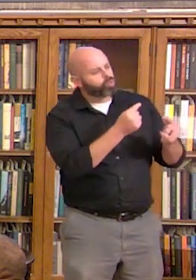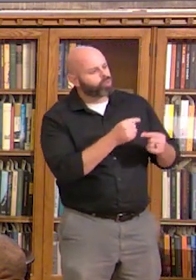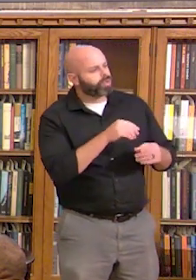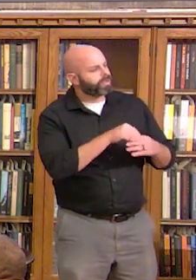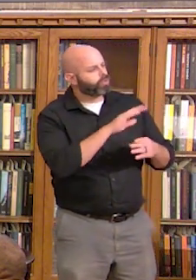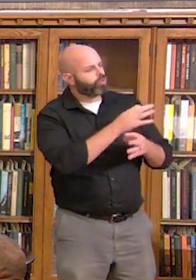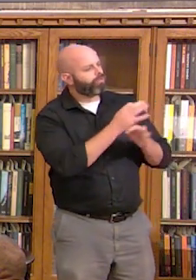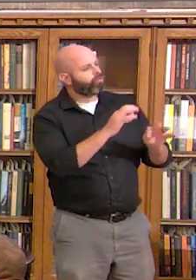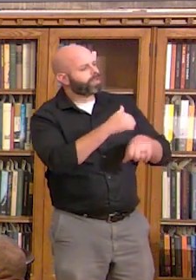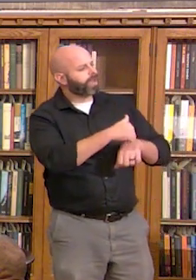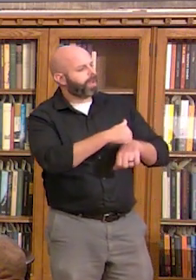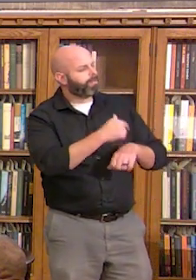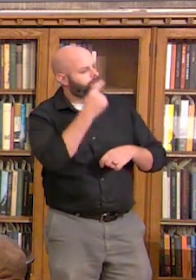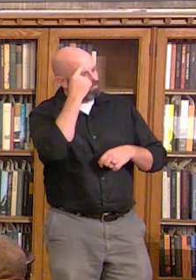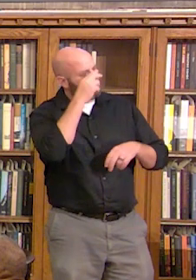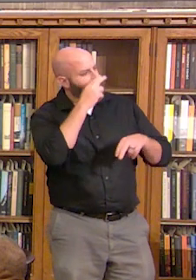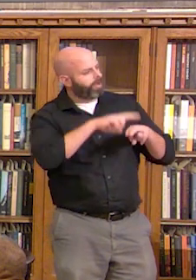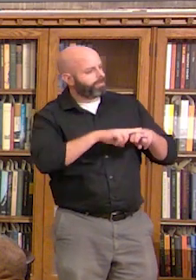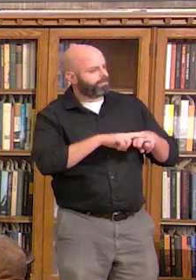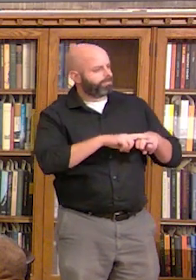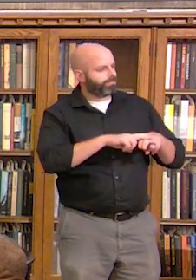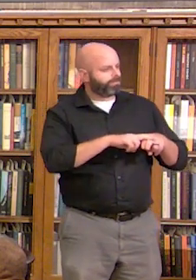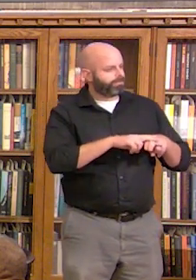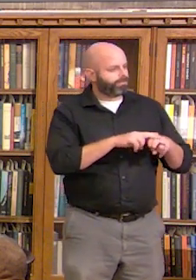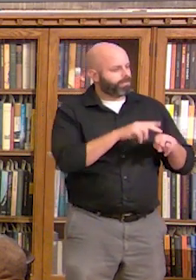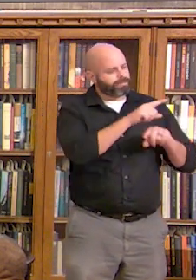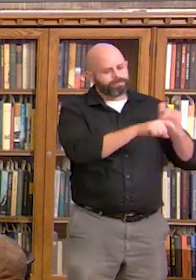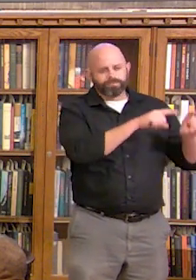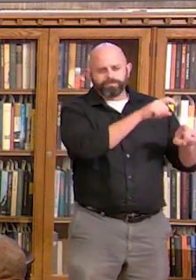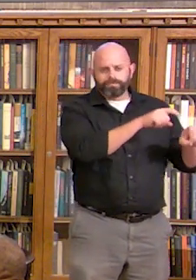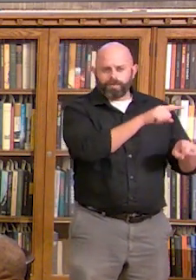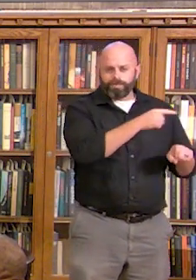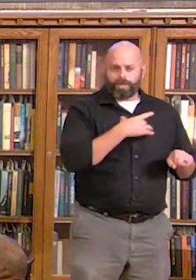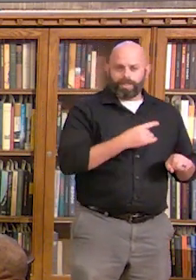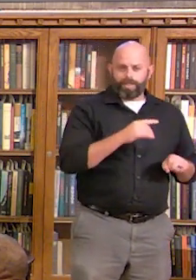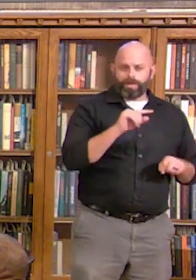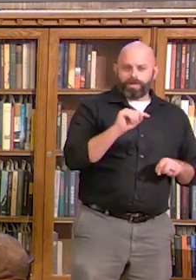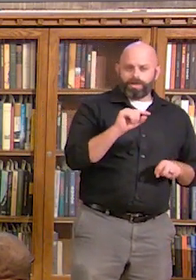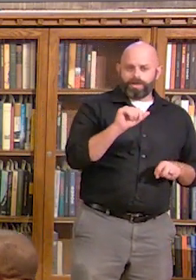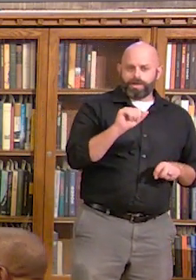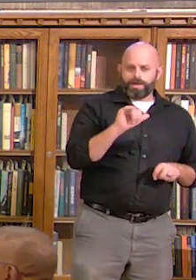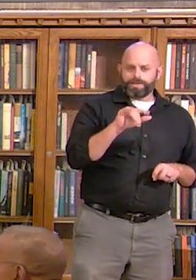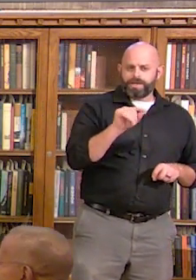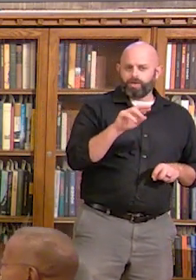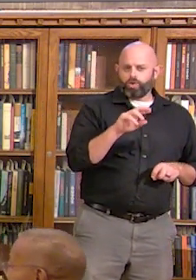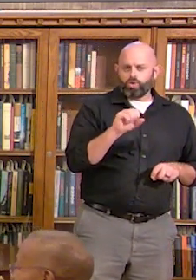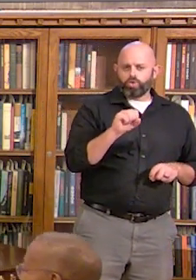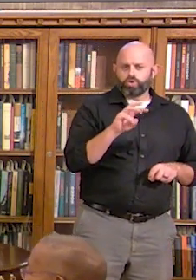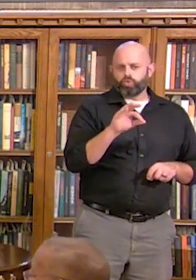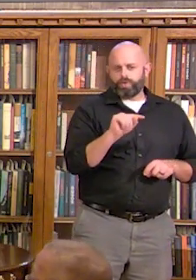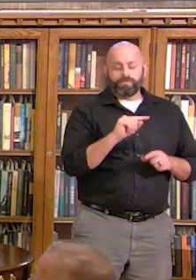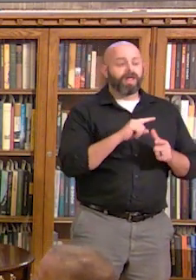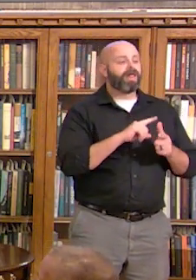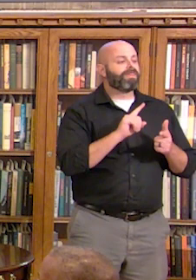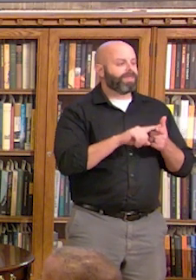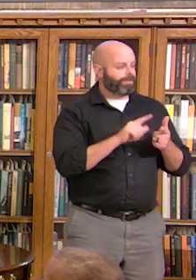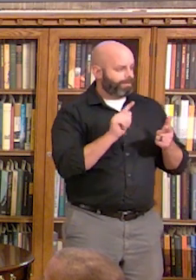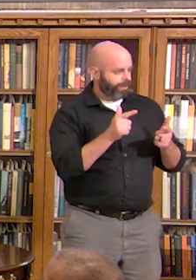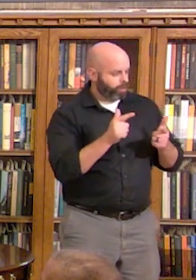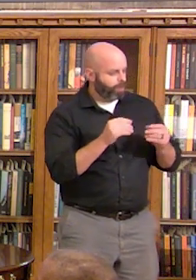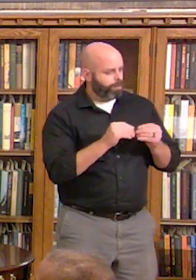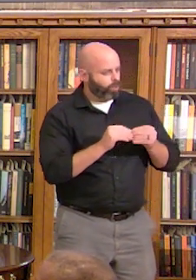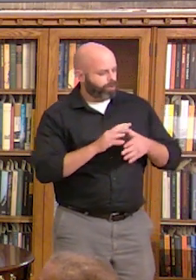free time you found out they all you know like Taylor Swift that sort of thing and then and then we then we start getting into